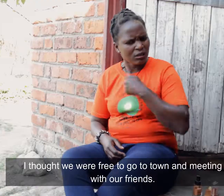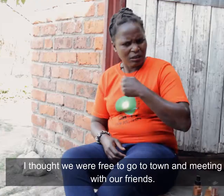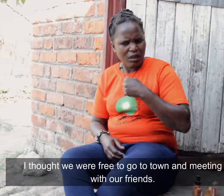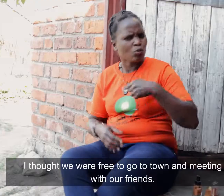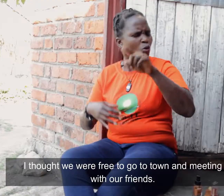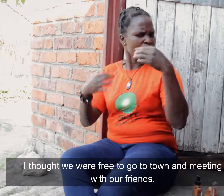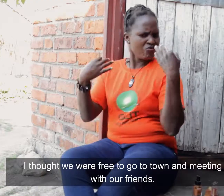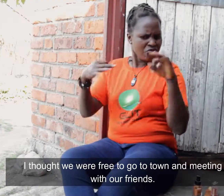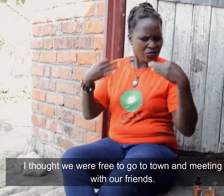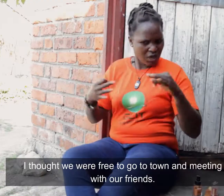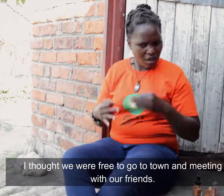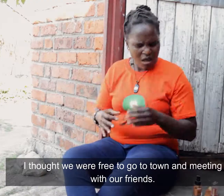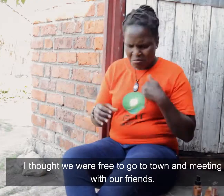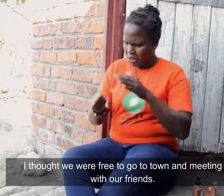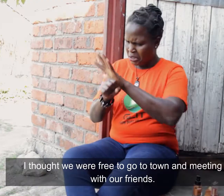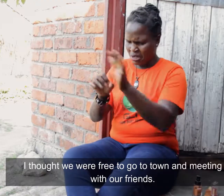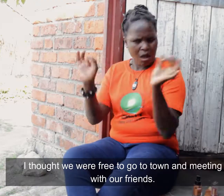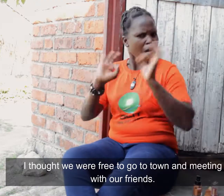Nene. I as always we are free to go to town